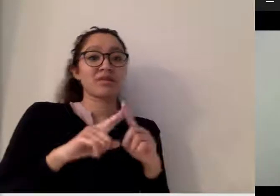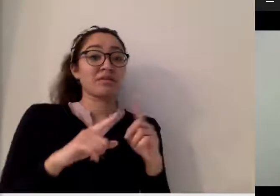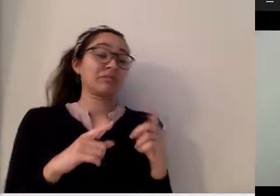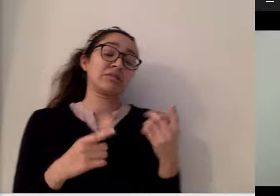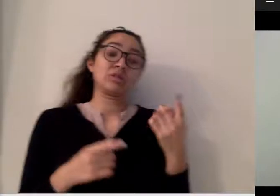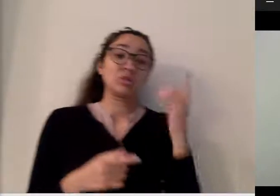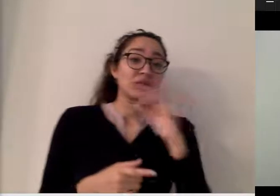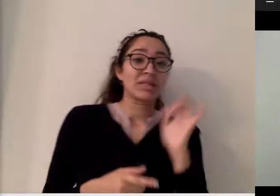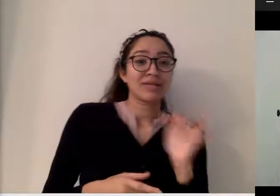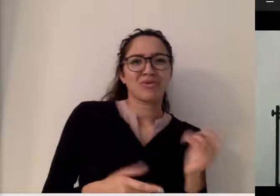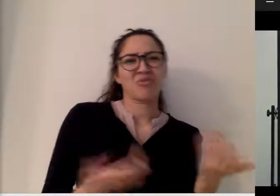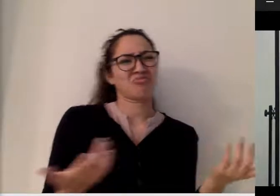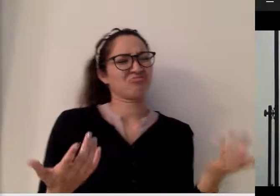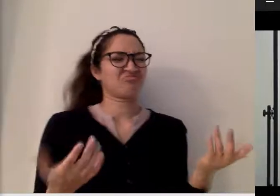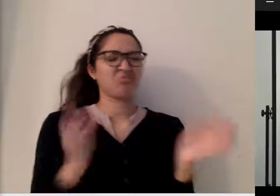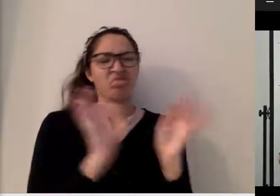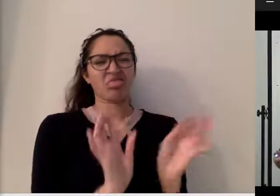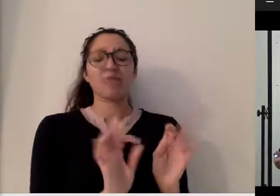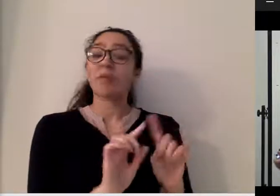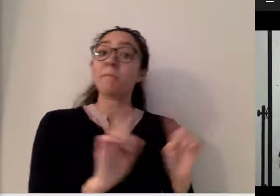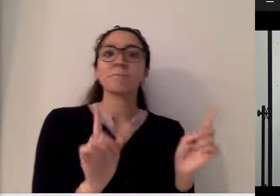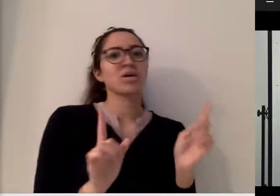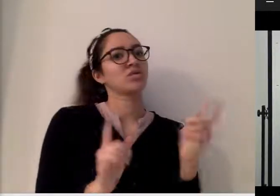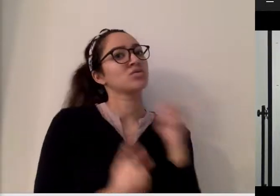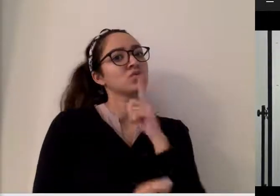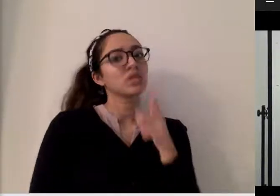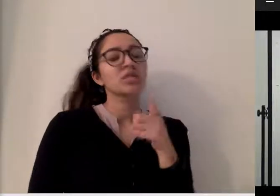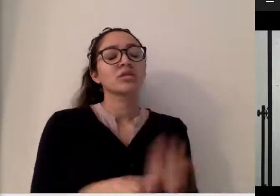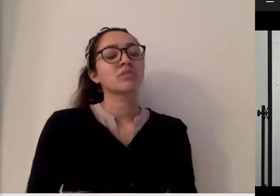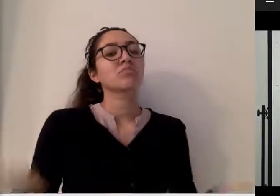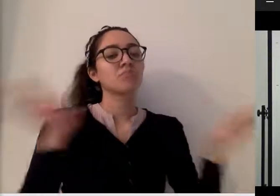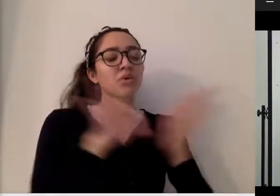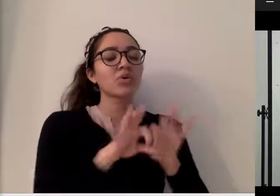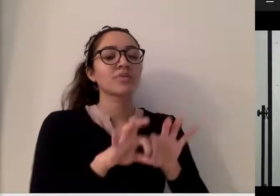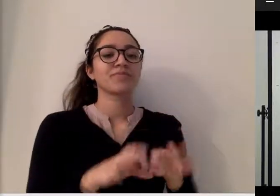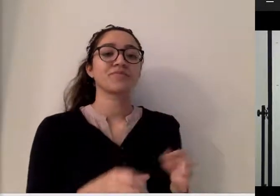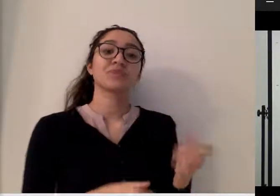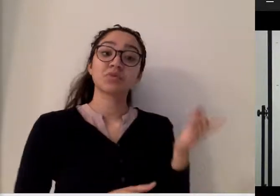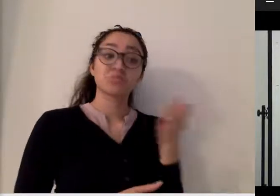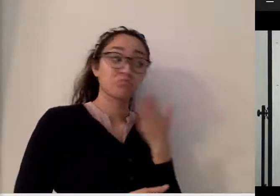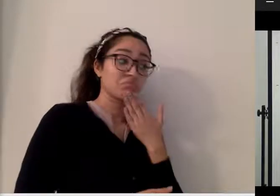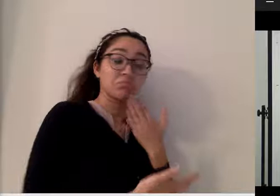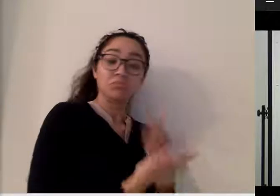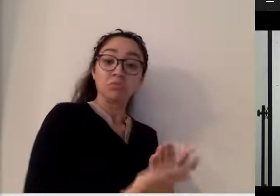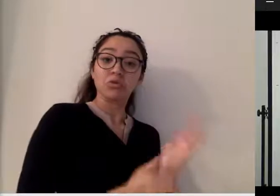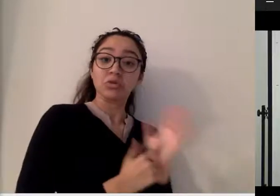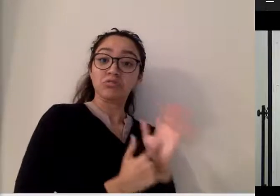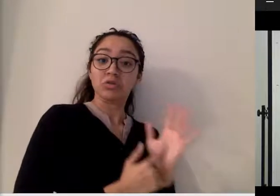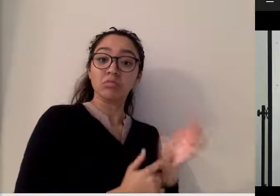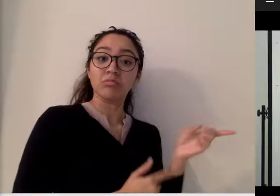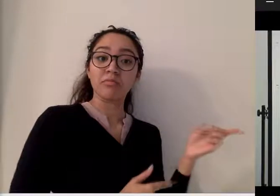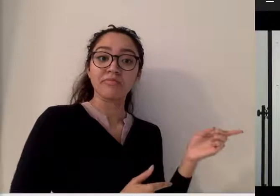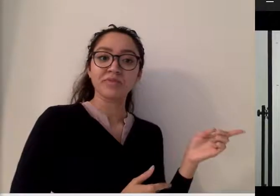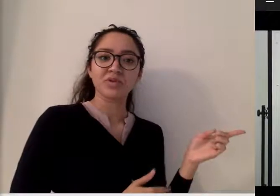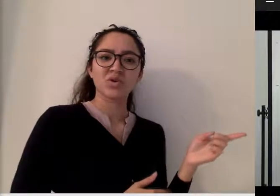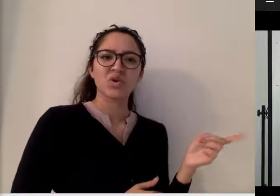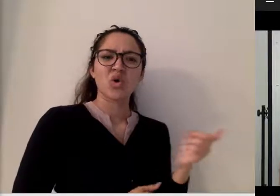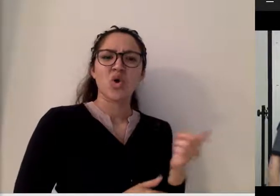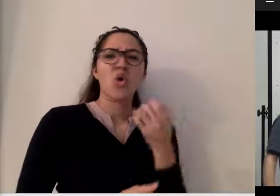is kind of important when you're racing to stay up with the teacher. So this would be good. What's wrong